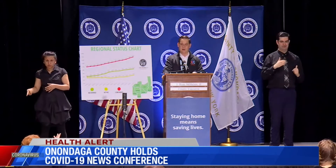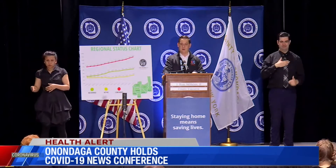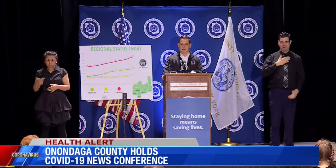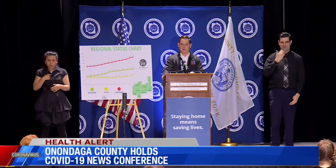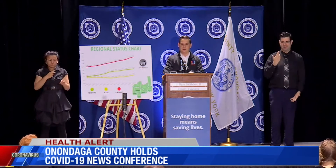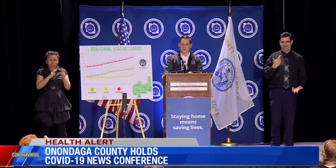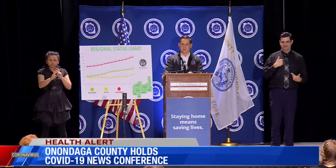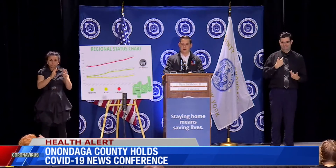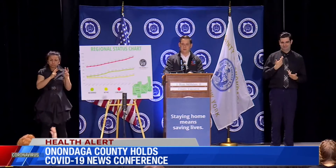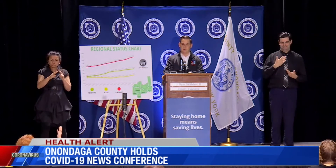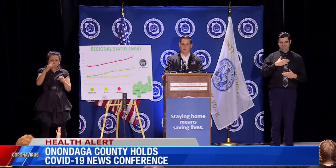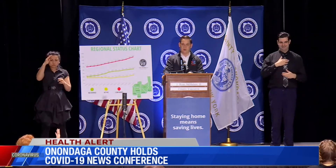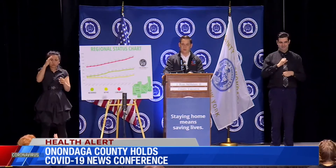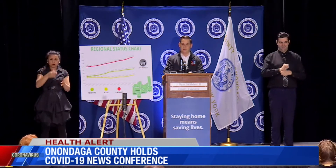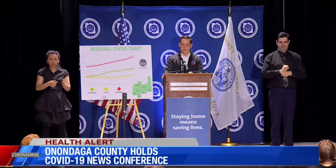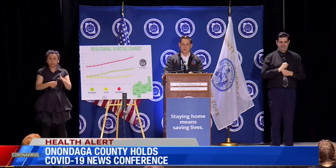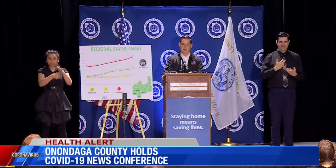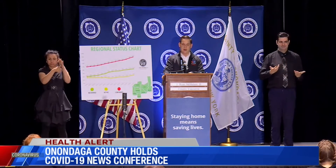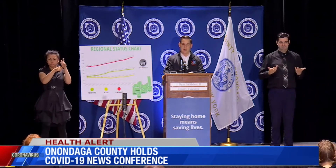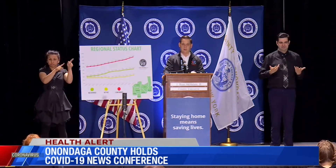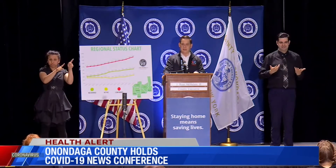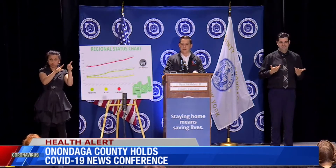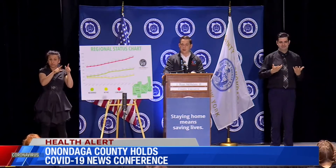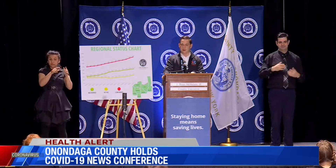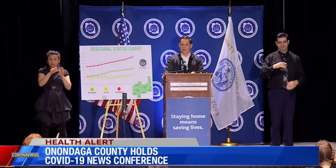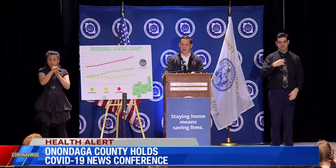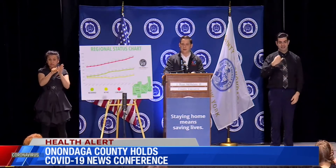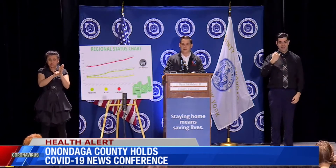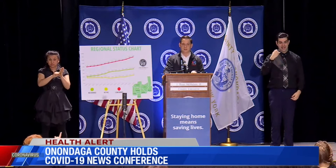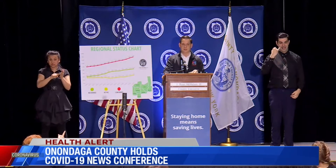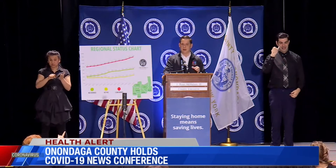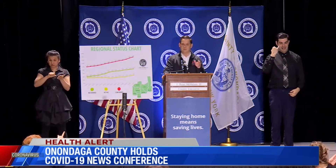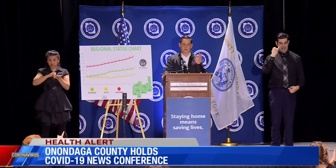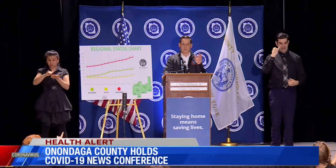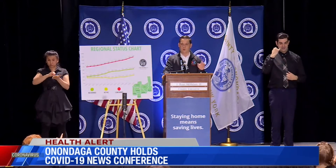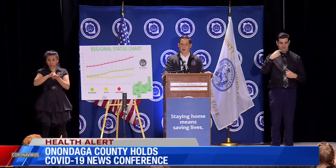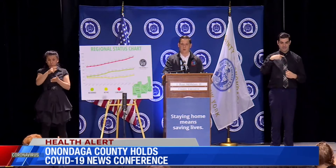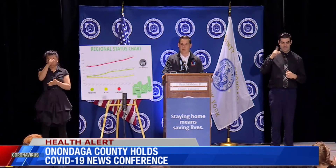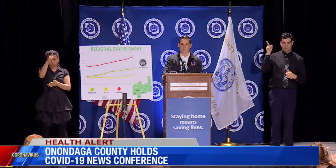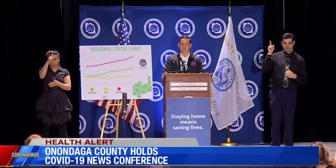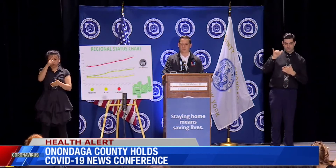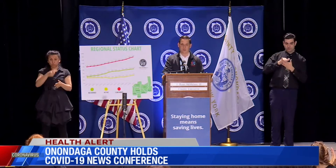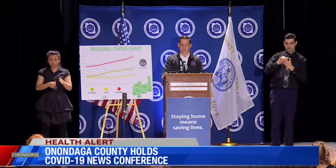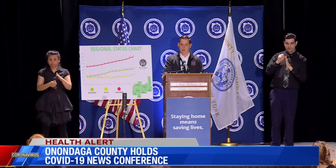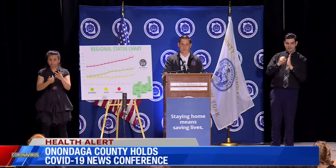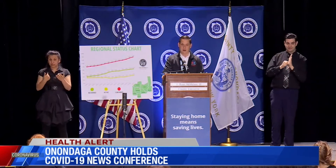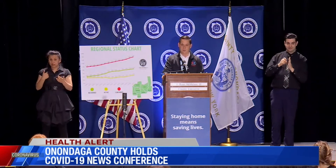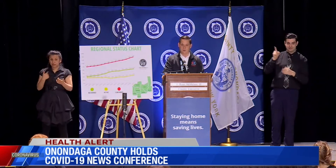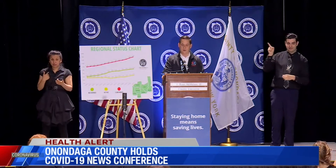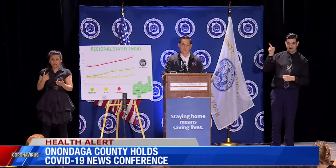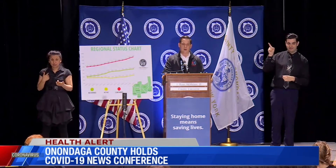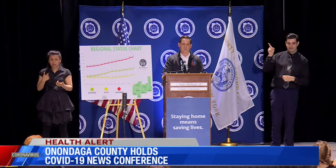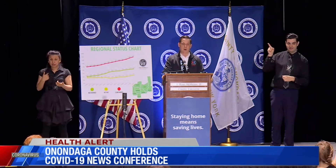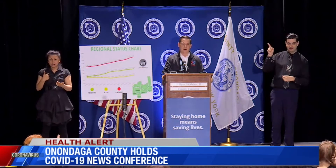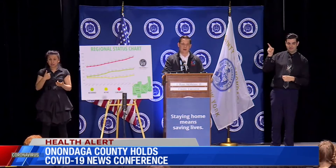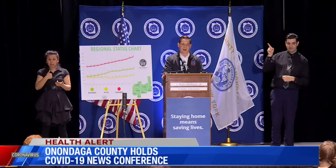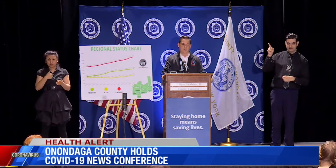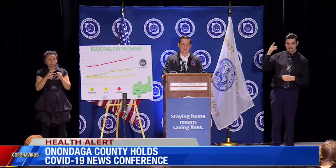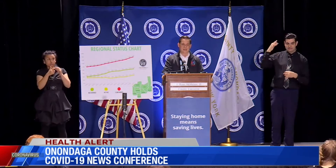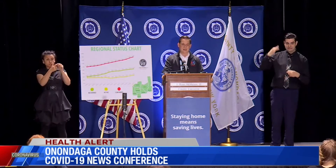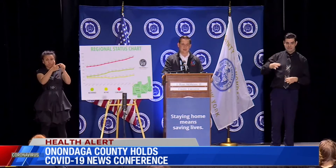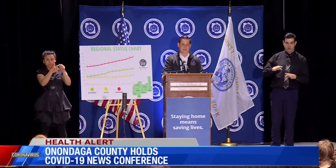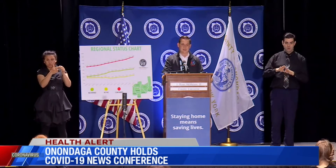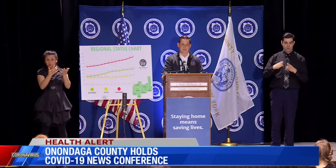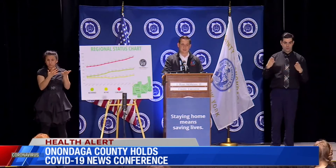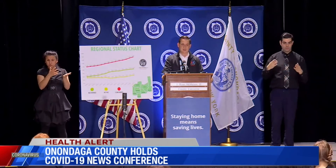And then if I think the state of New York is outside their lane on a decision, I move forward. I don't ask permission to do my job. But I